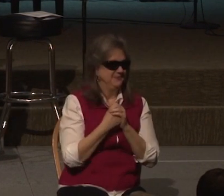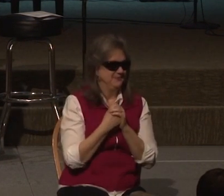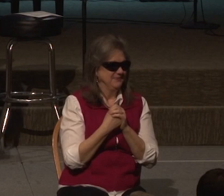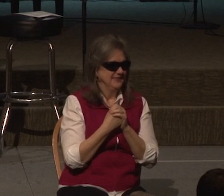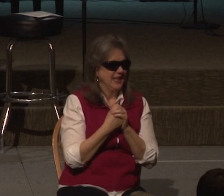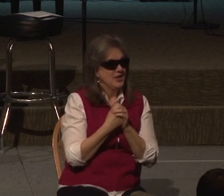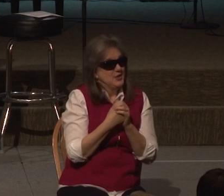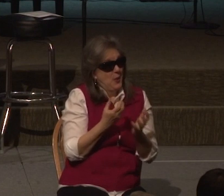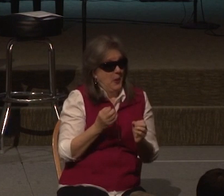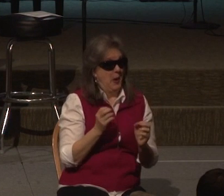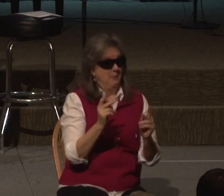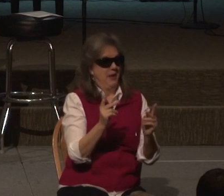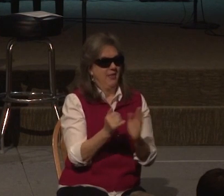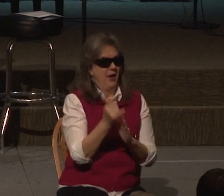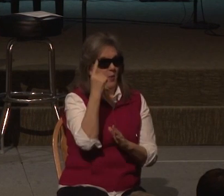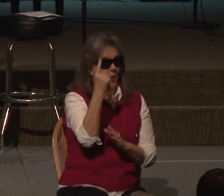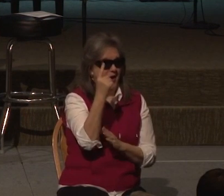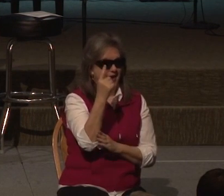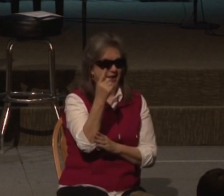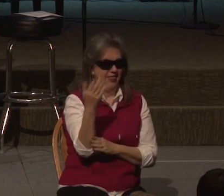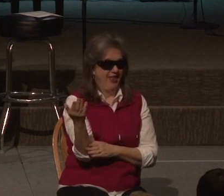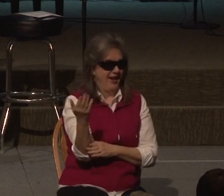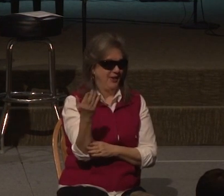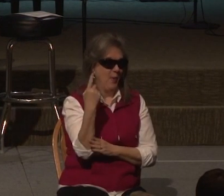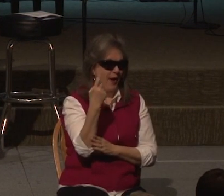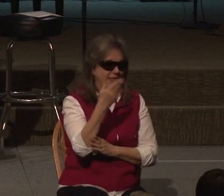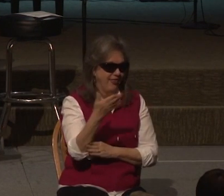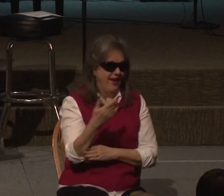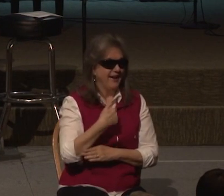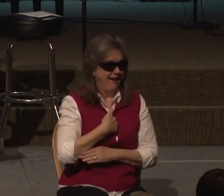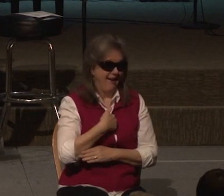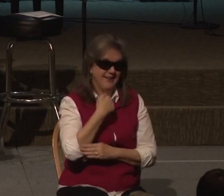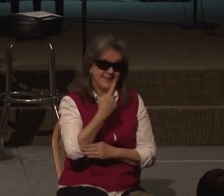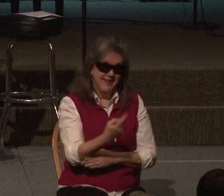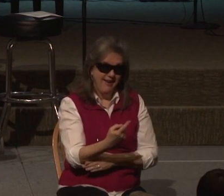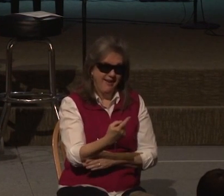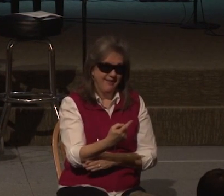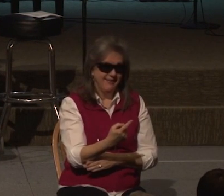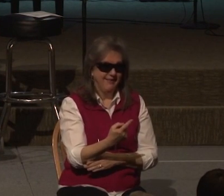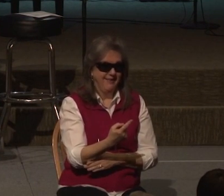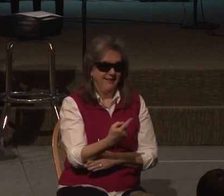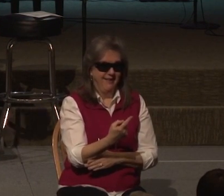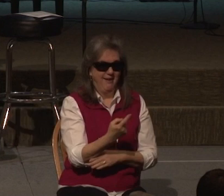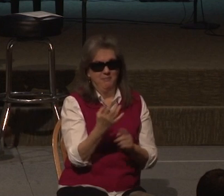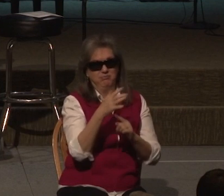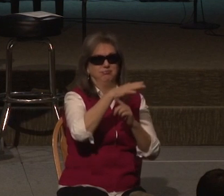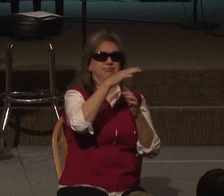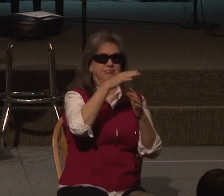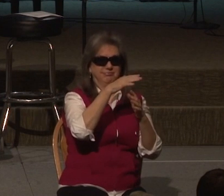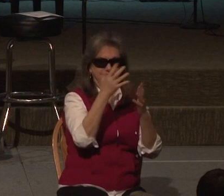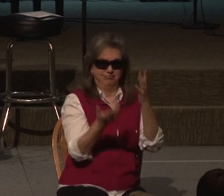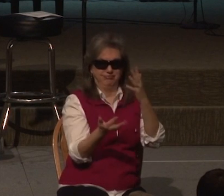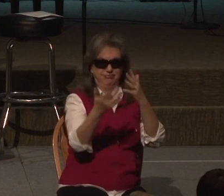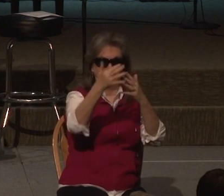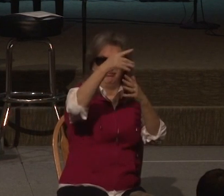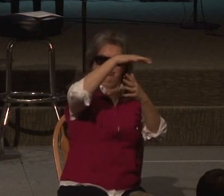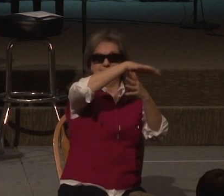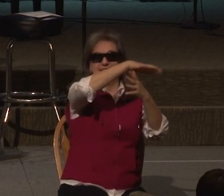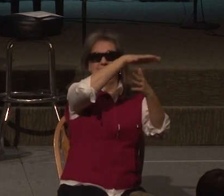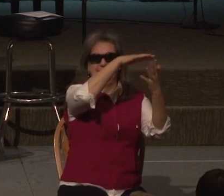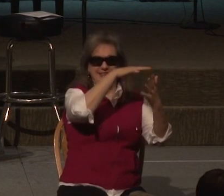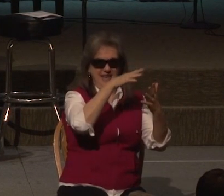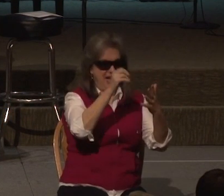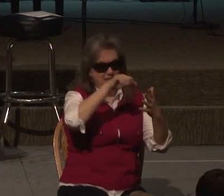So the chance that maybe one thing, just one thing I said, trumped all the 349,999